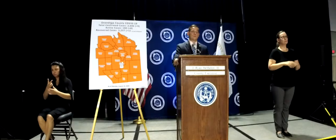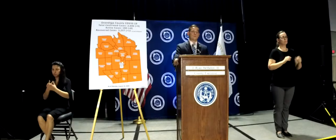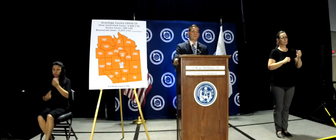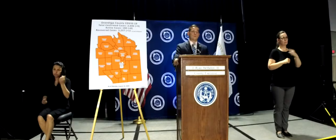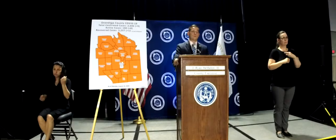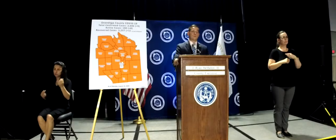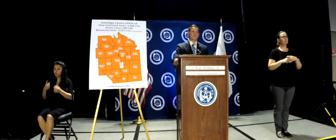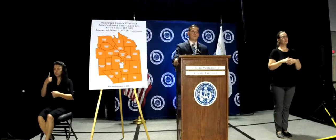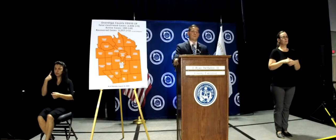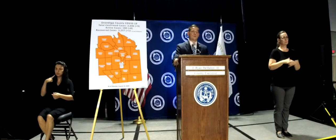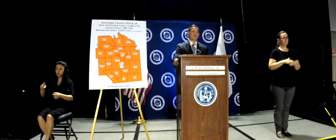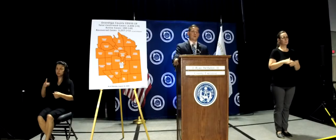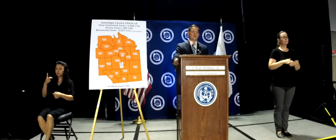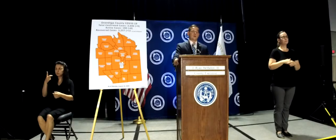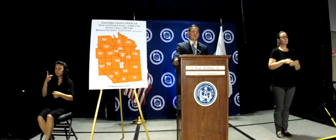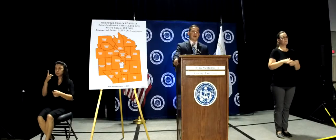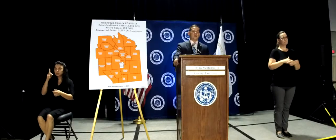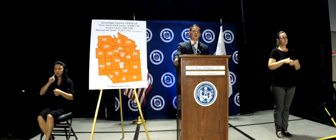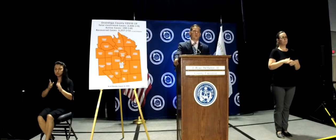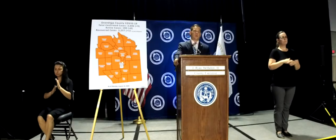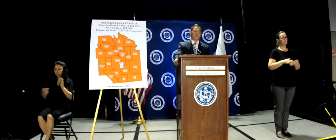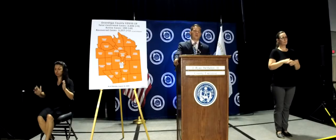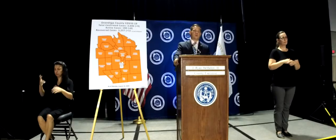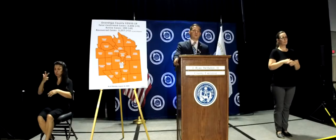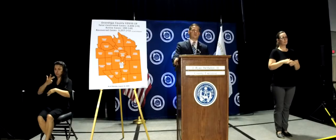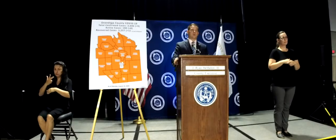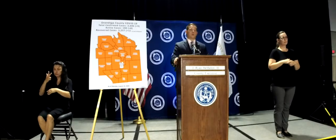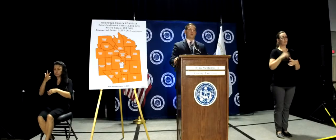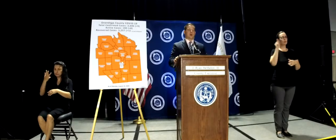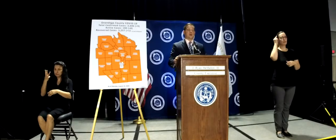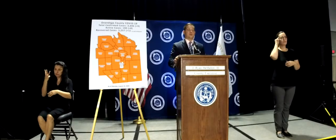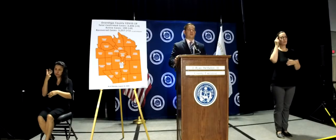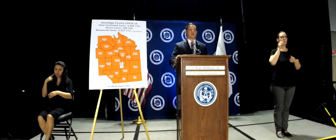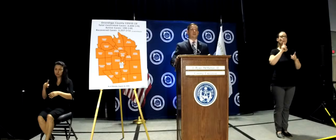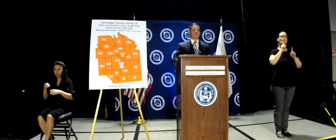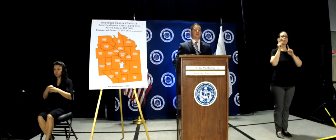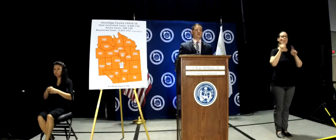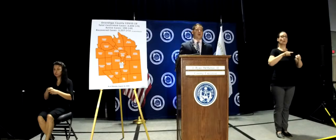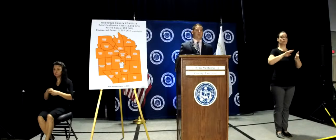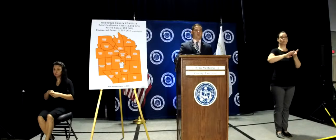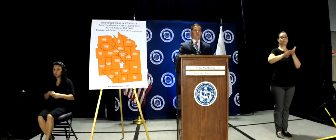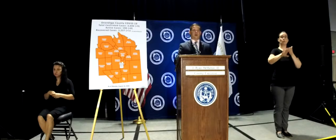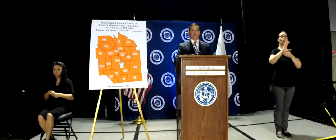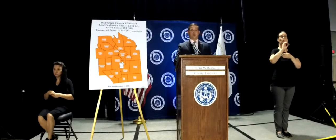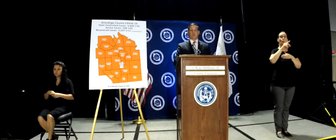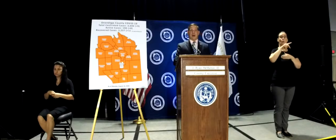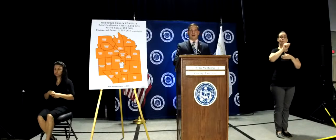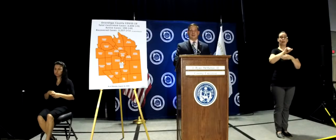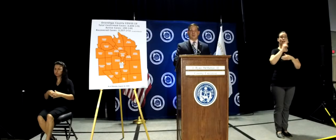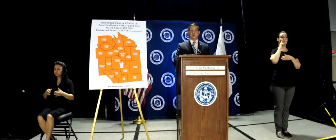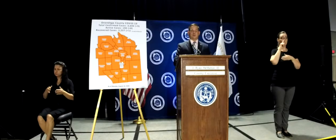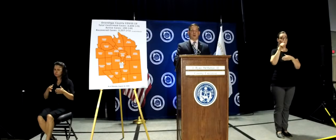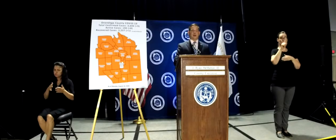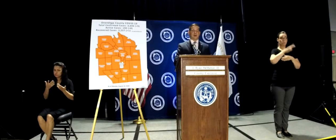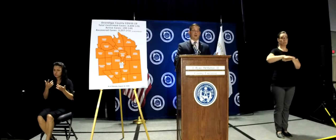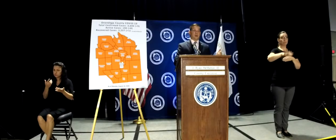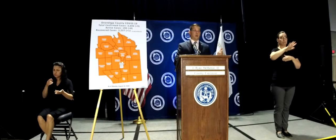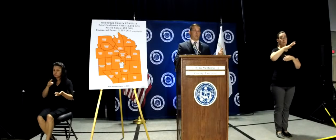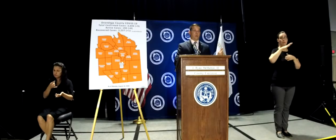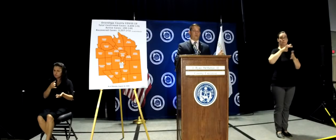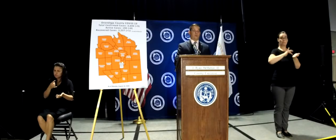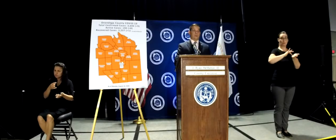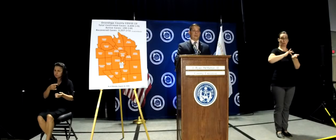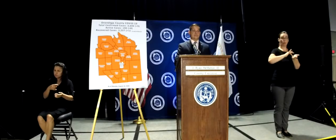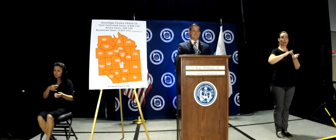only apply to the symptomatic ones? Is that kind of the heart of what we're talking about? Well, this is what we're starting to see is insurance companies are starting to push back on some of this, right? I got